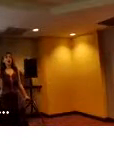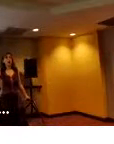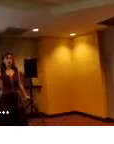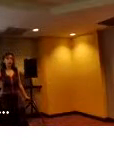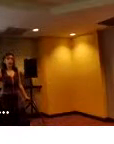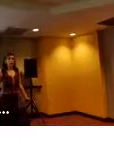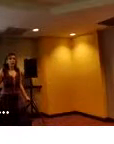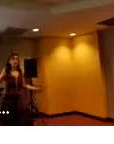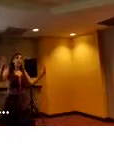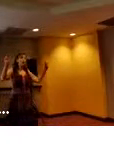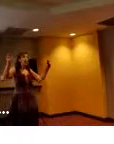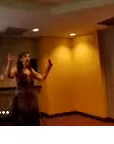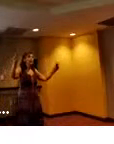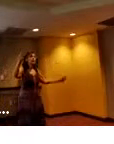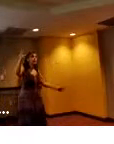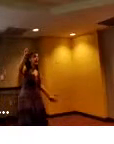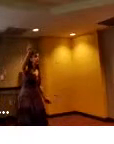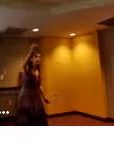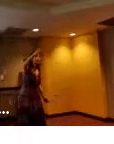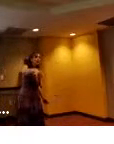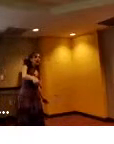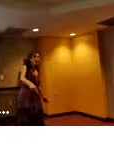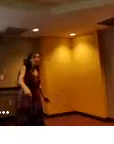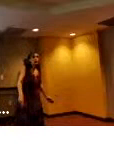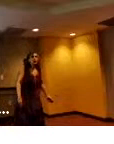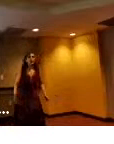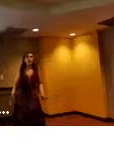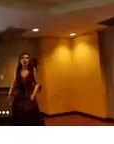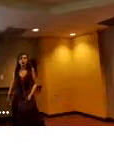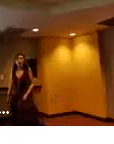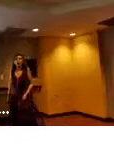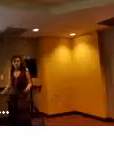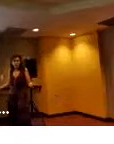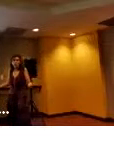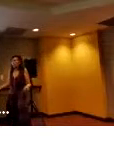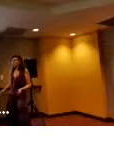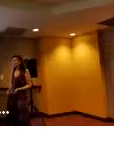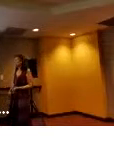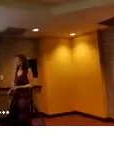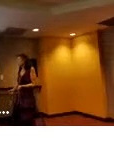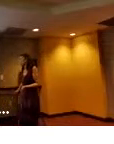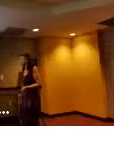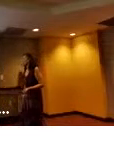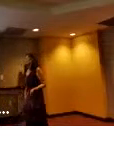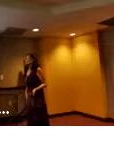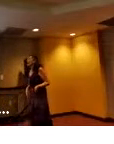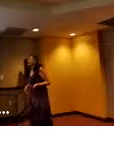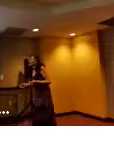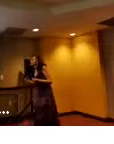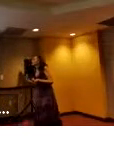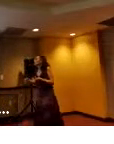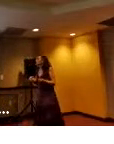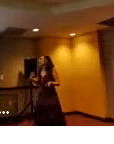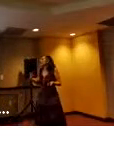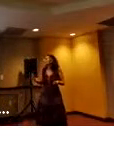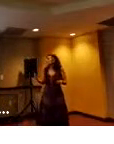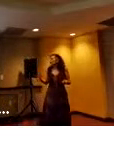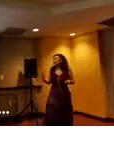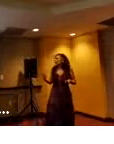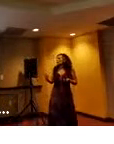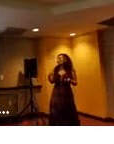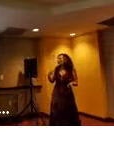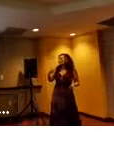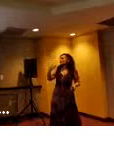say, way aria in there just because, oh yeah, that's supposed to be there, you know, or, you know, that sort of thing. So how do we